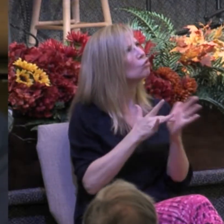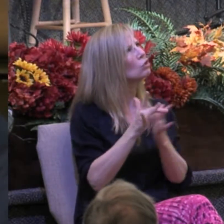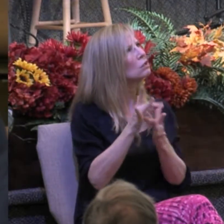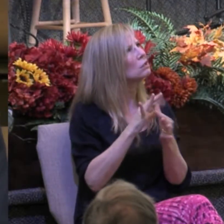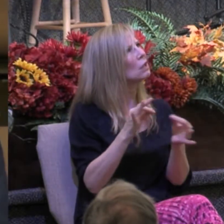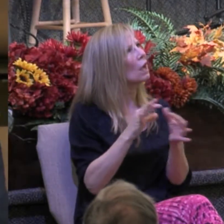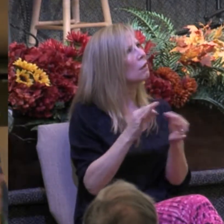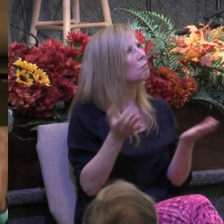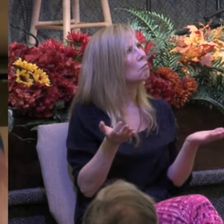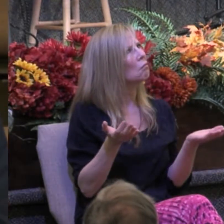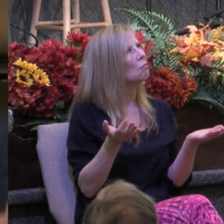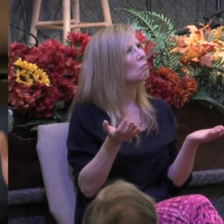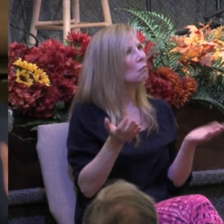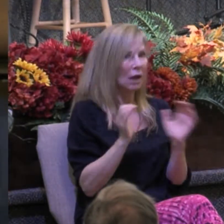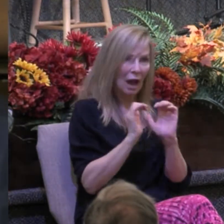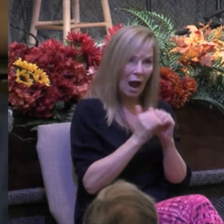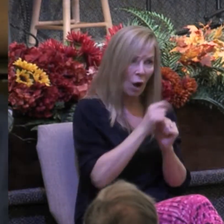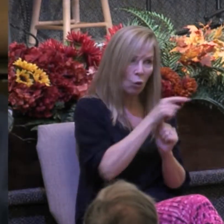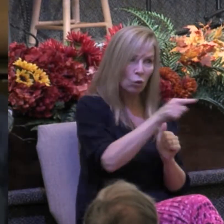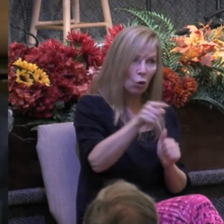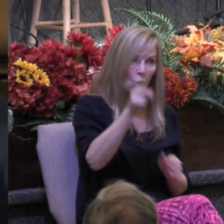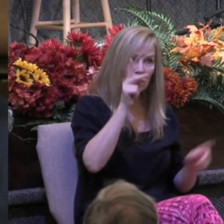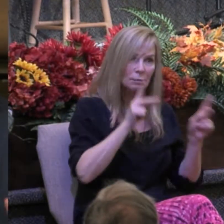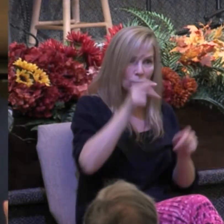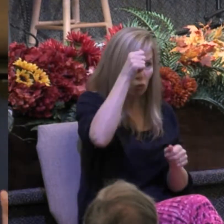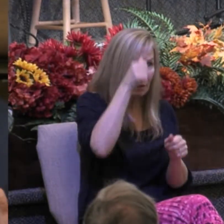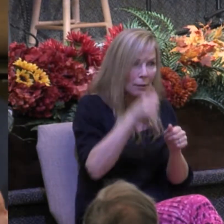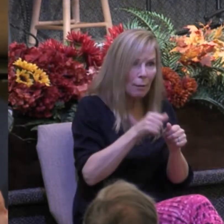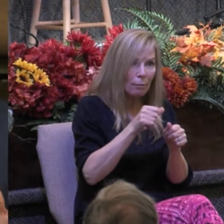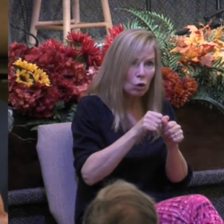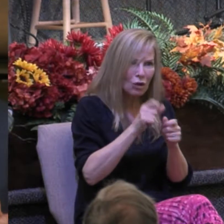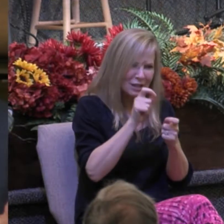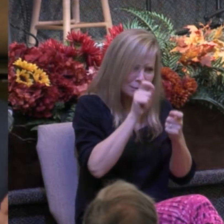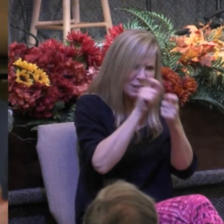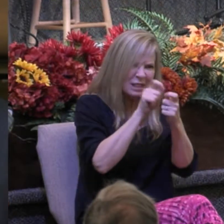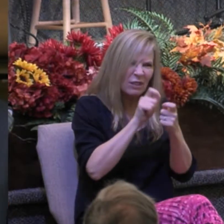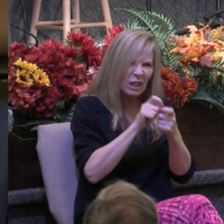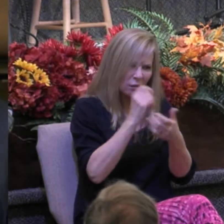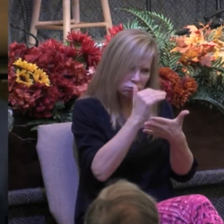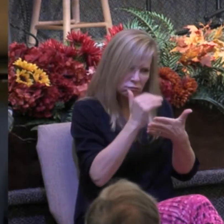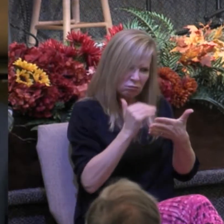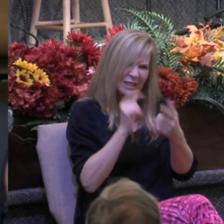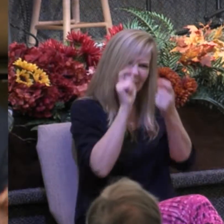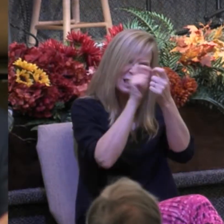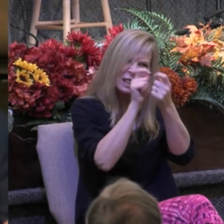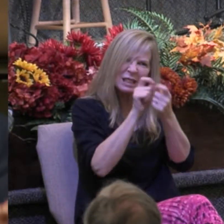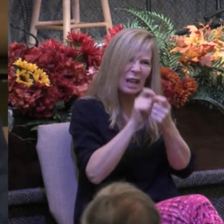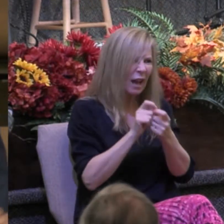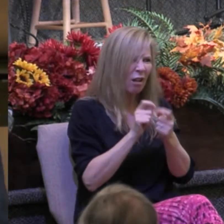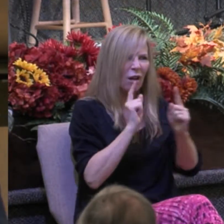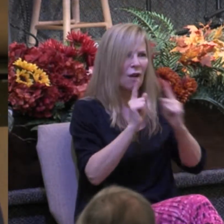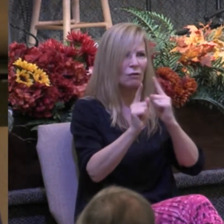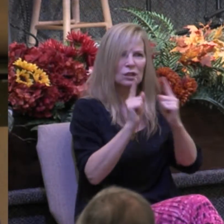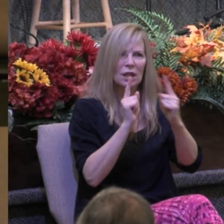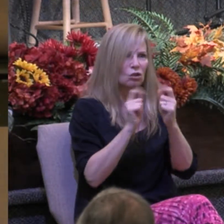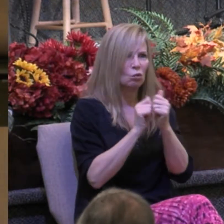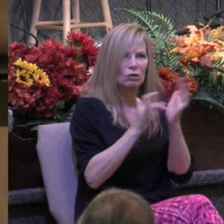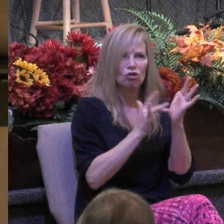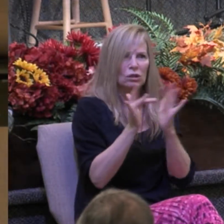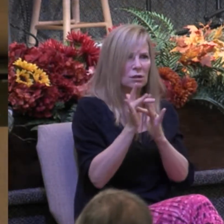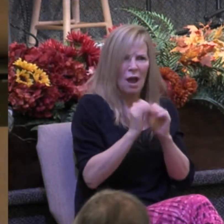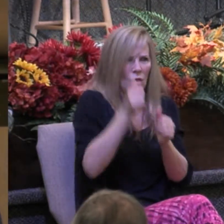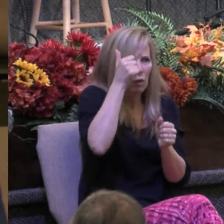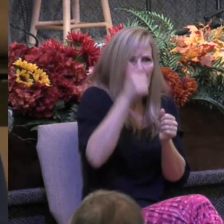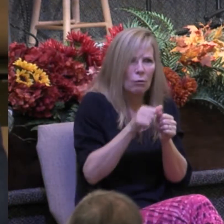these men who had been with Christ for 3 years remember some of the most detailed of conversations with him? The